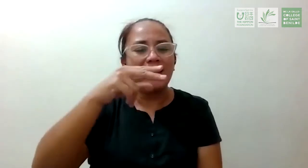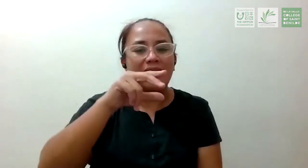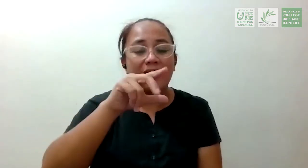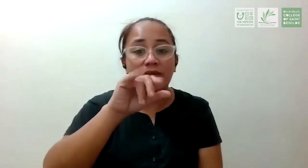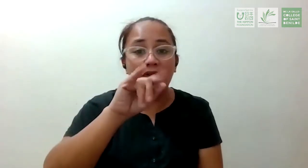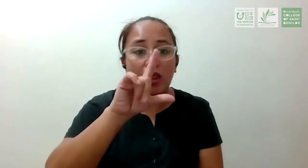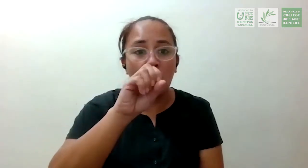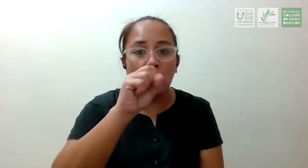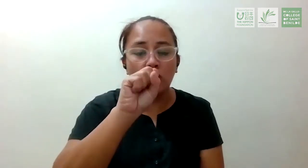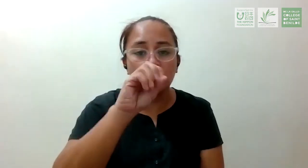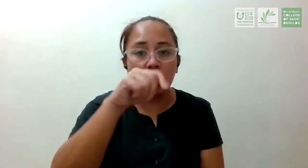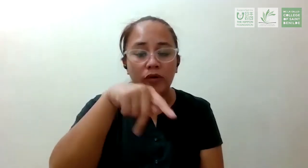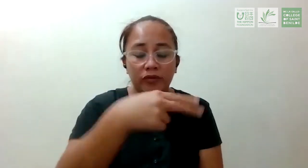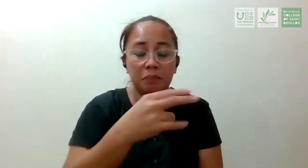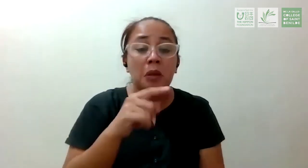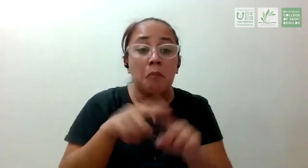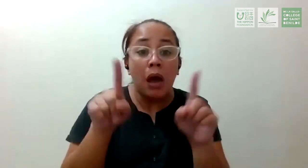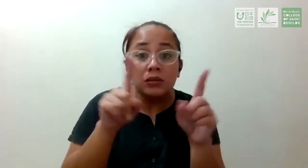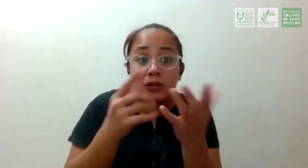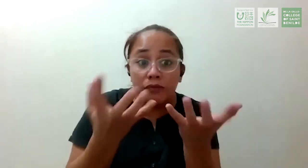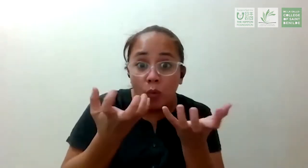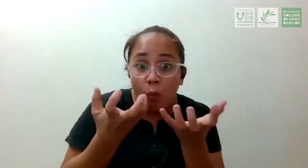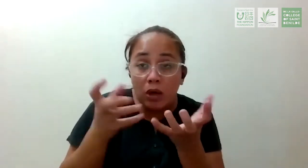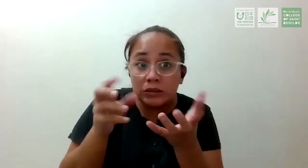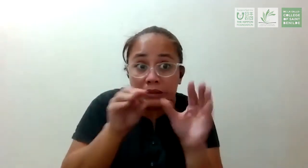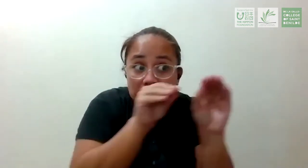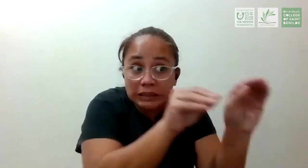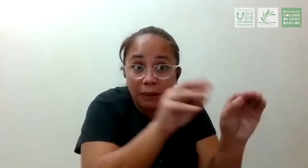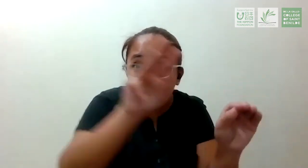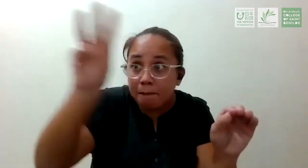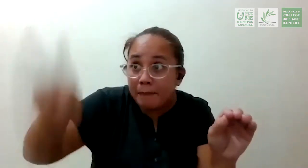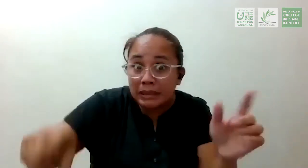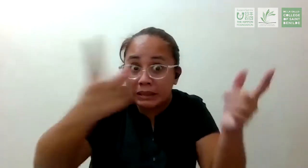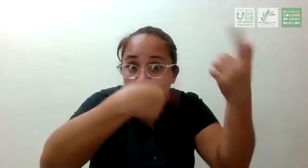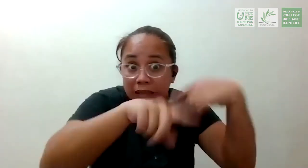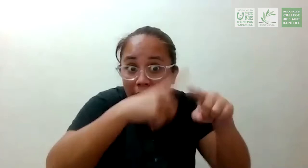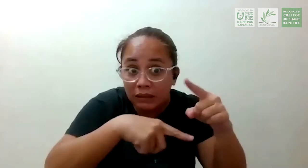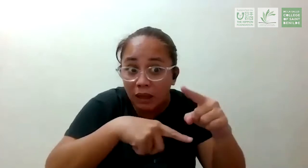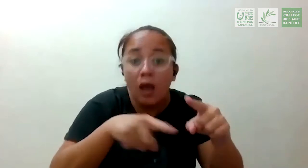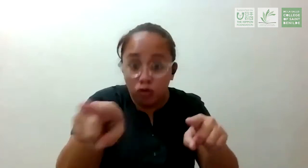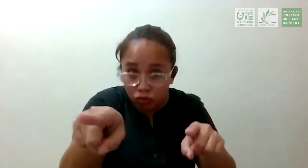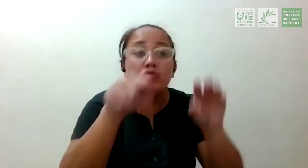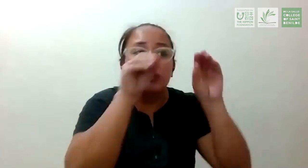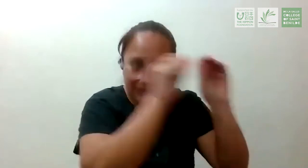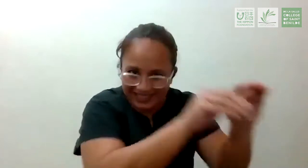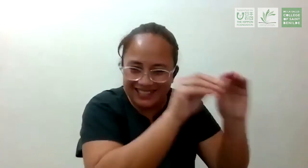Manila signs, then you have to teach them Manila signs.